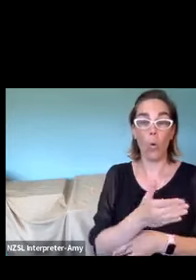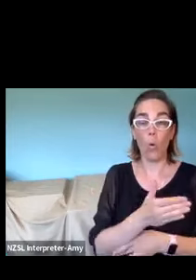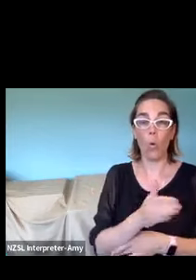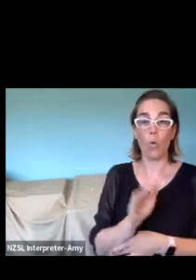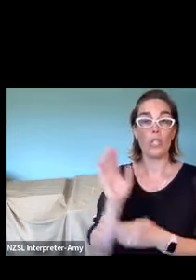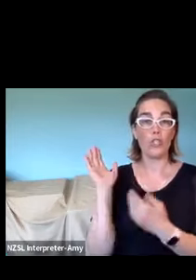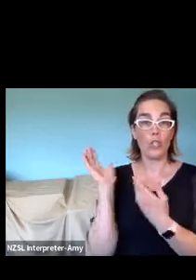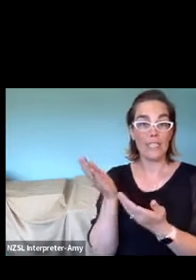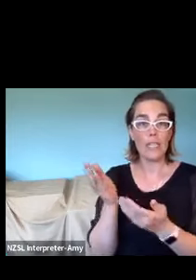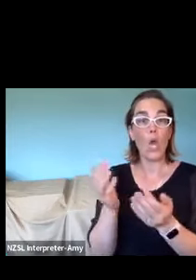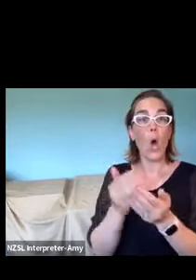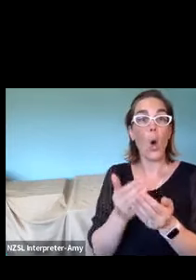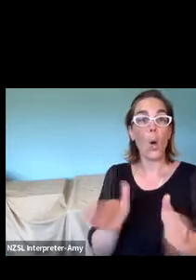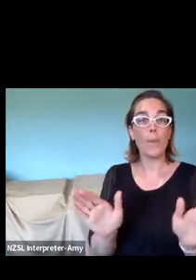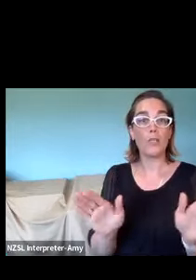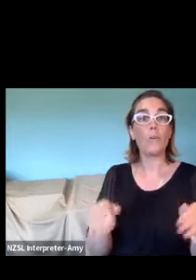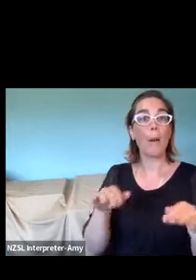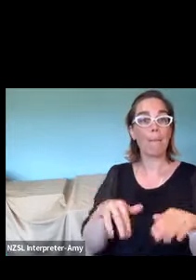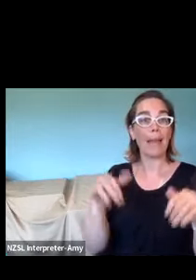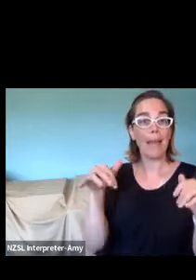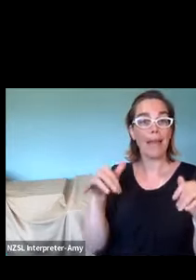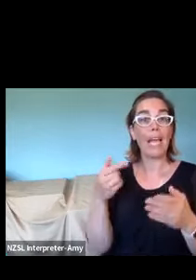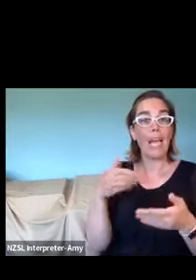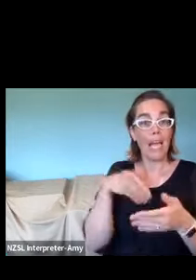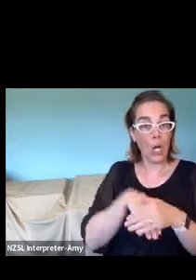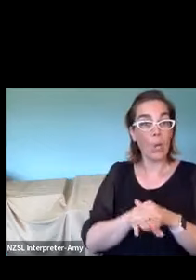to the public, including in the private sector,